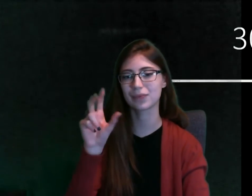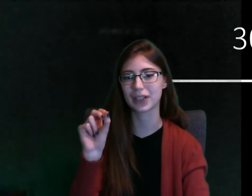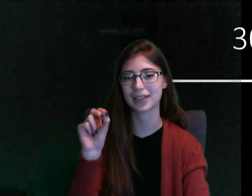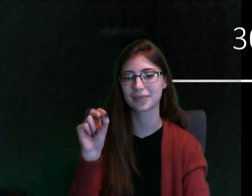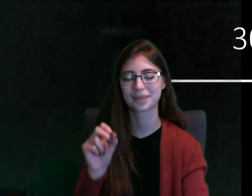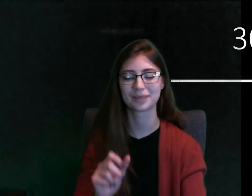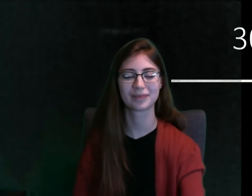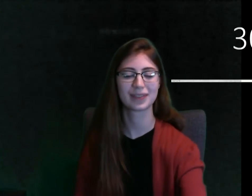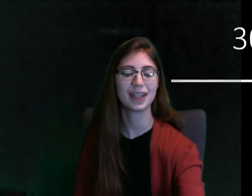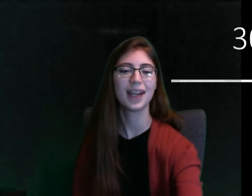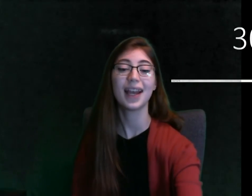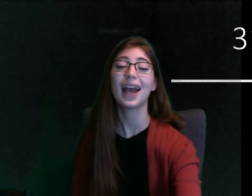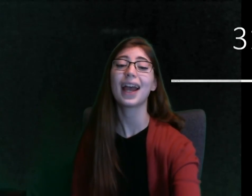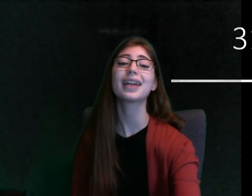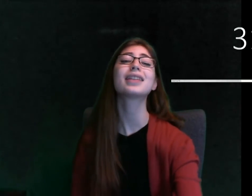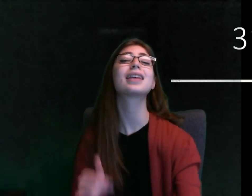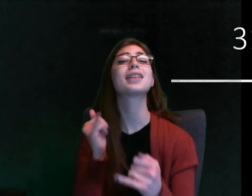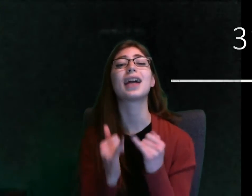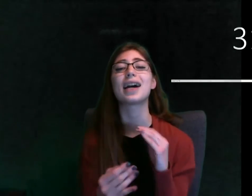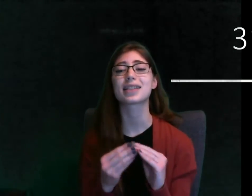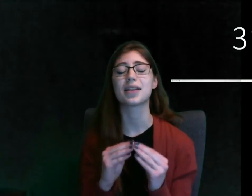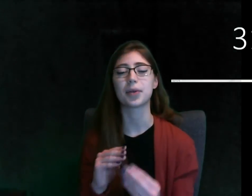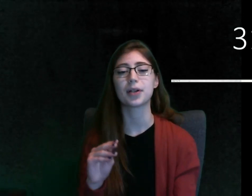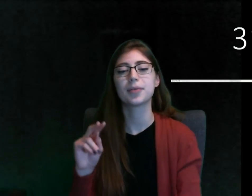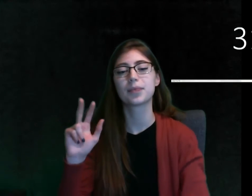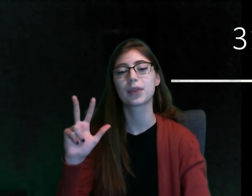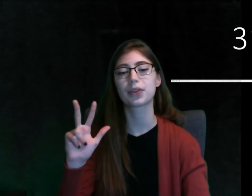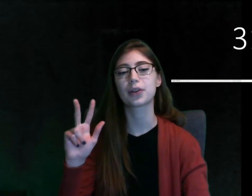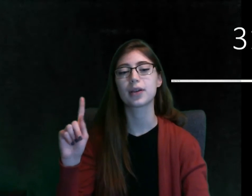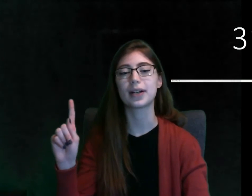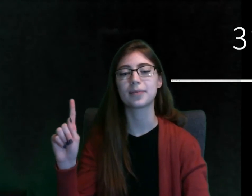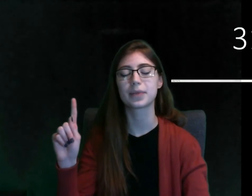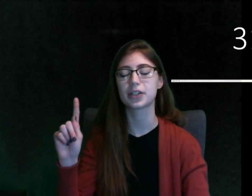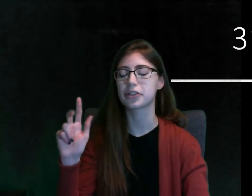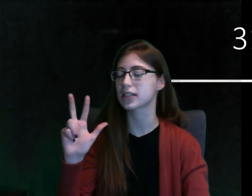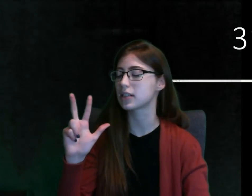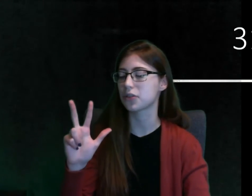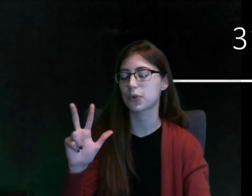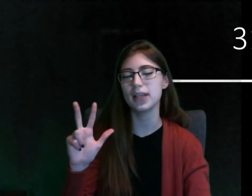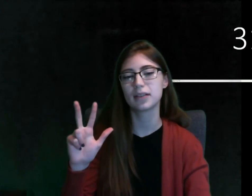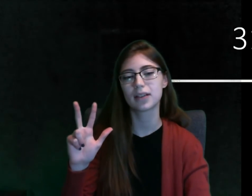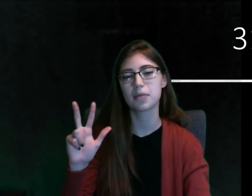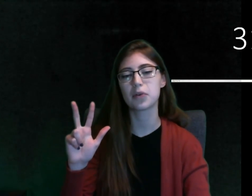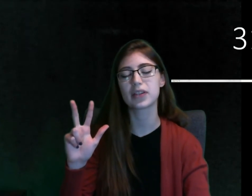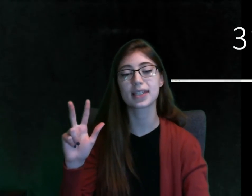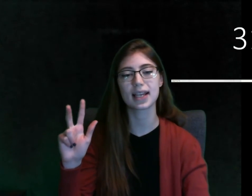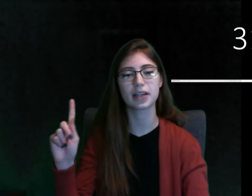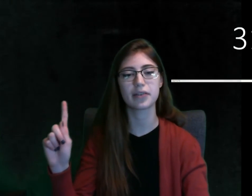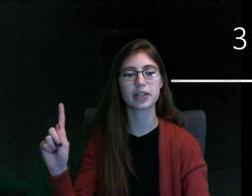30. And the last number, 31. So you're just going to do 3, move it slightly over to your